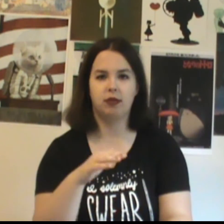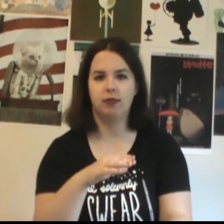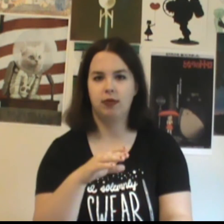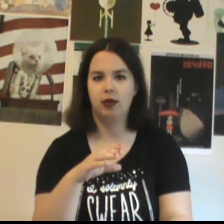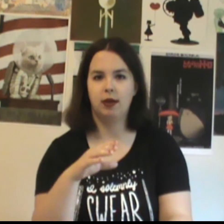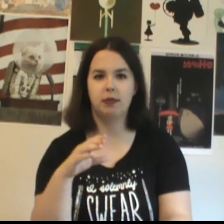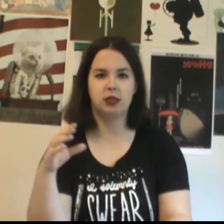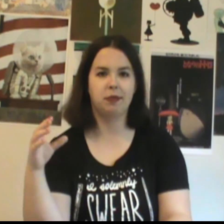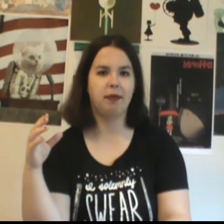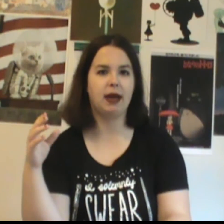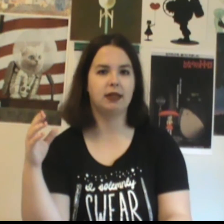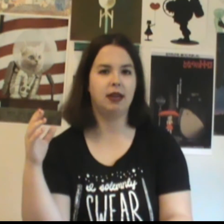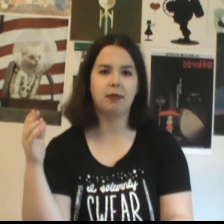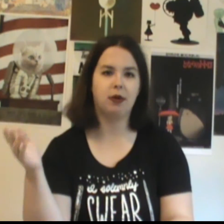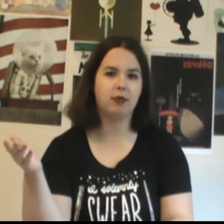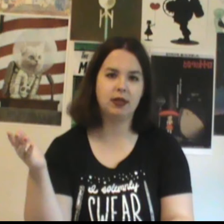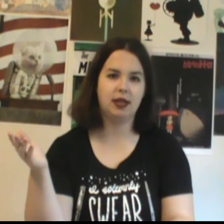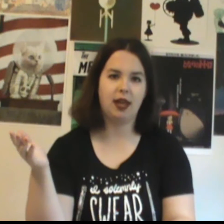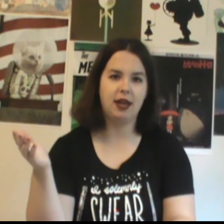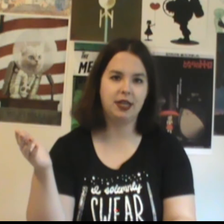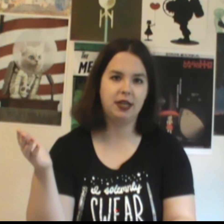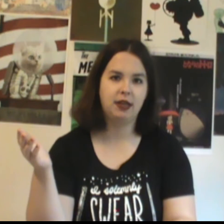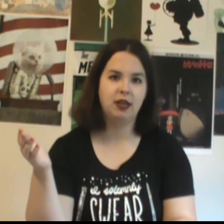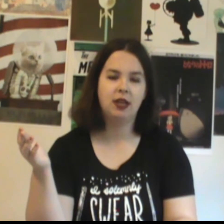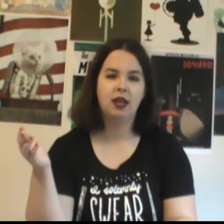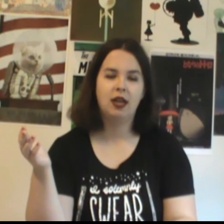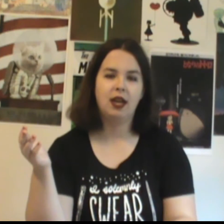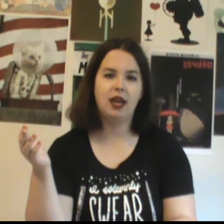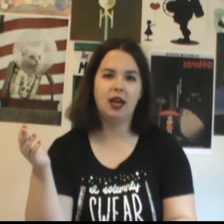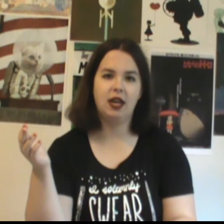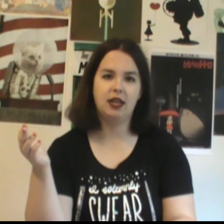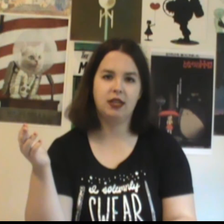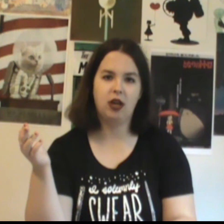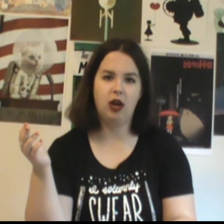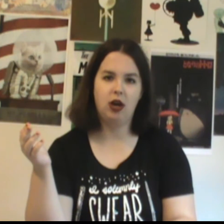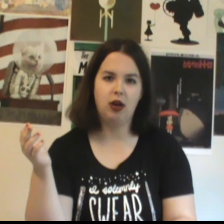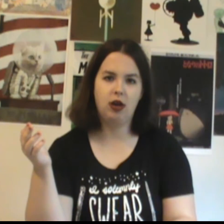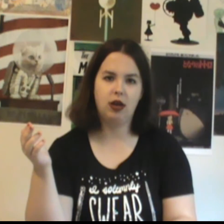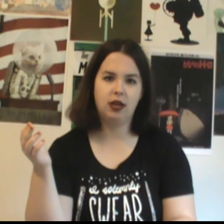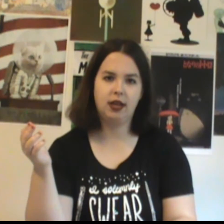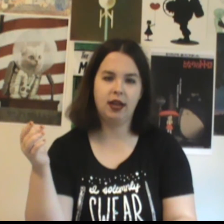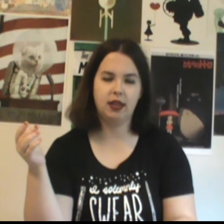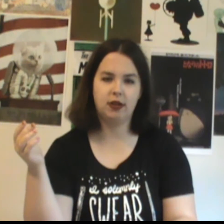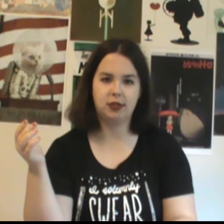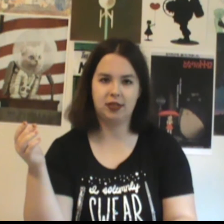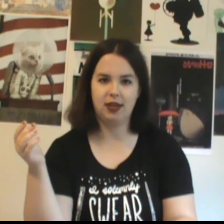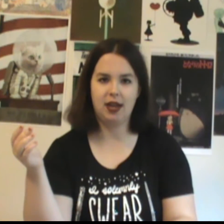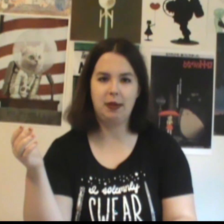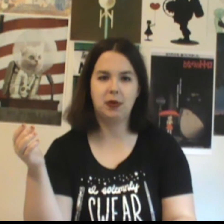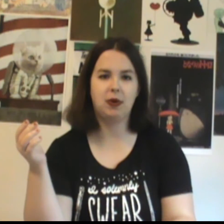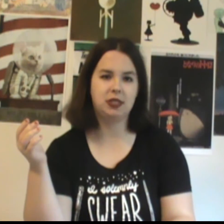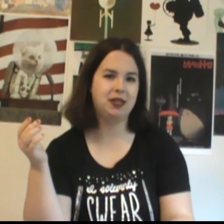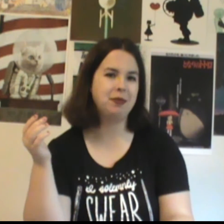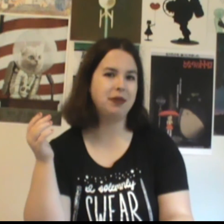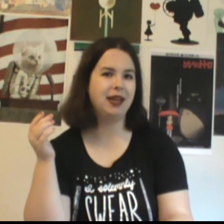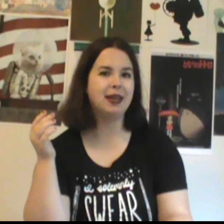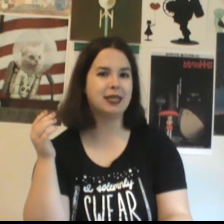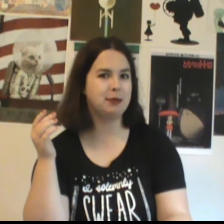of emerging back at the airport where they landed and getting there just in time to watch the plane